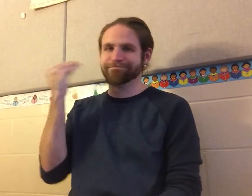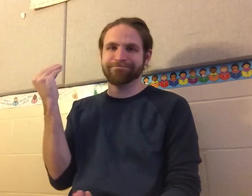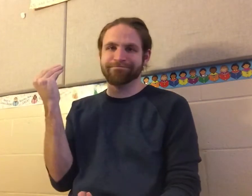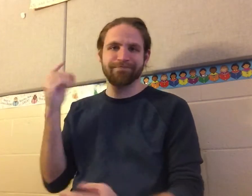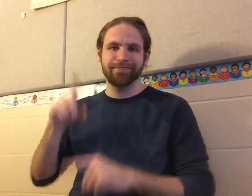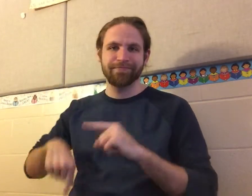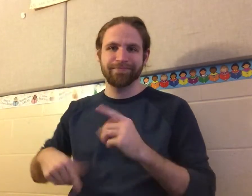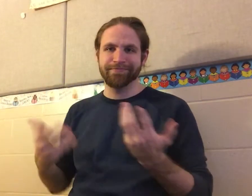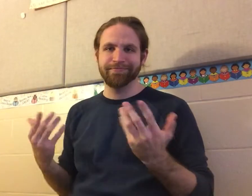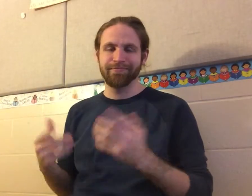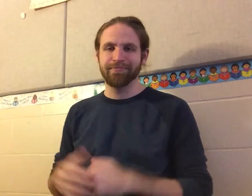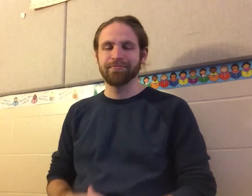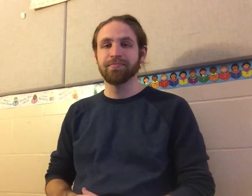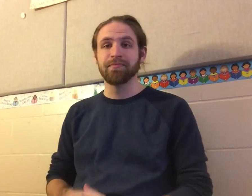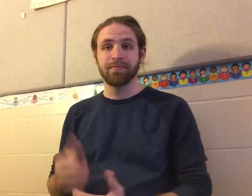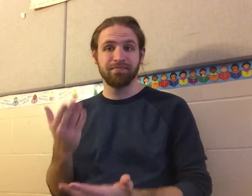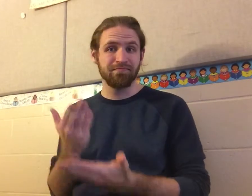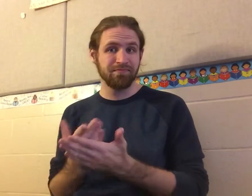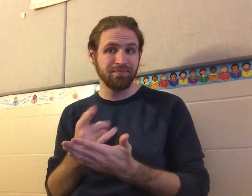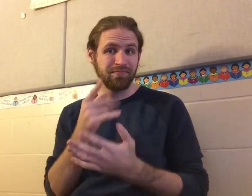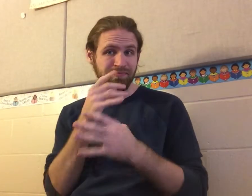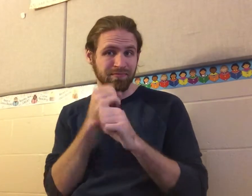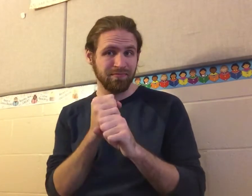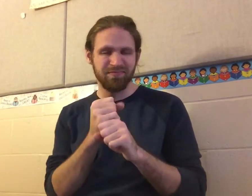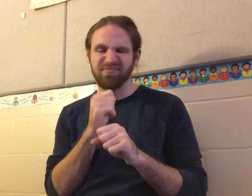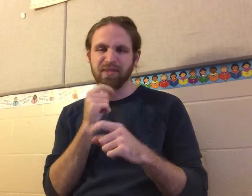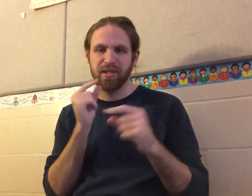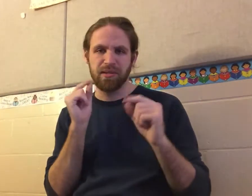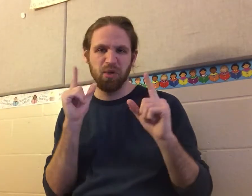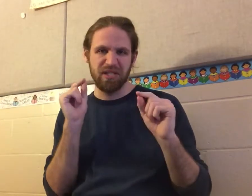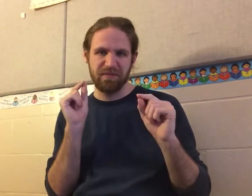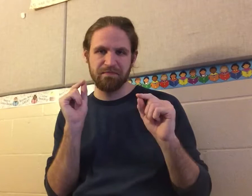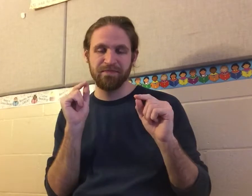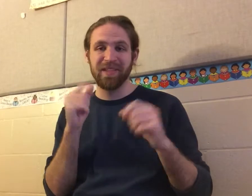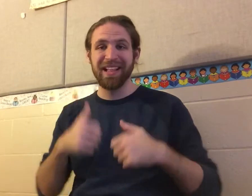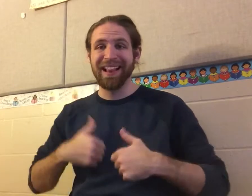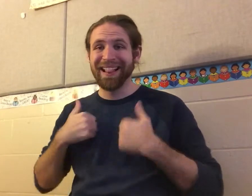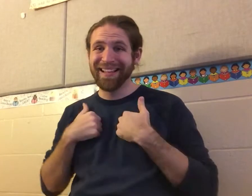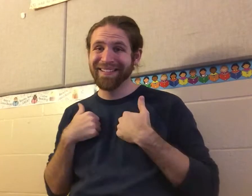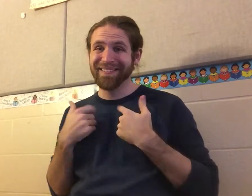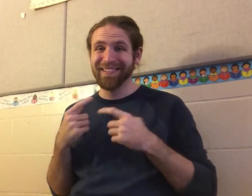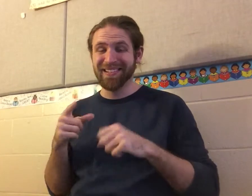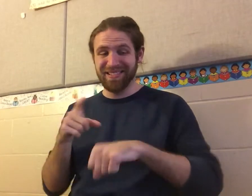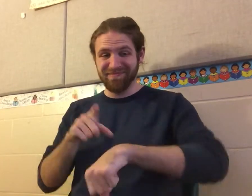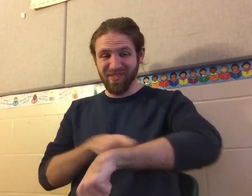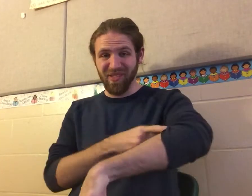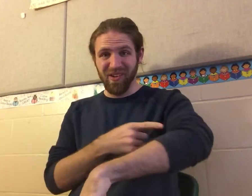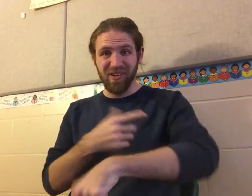Here's another fact about them that's not too surprising. They only live for a few days.